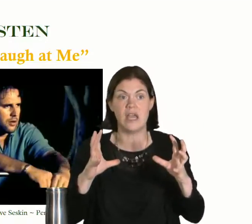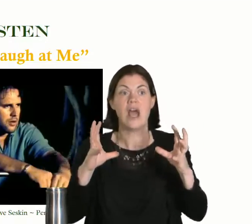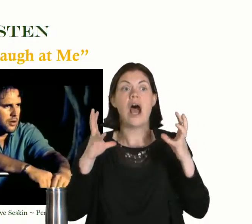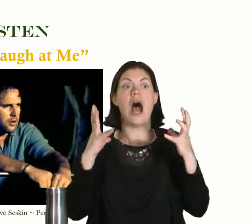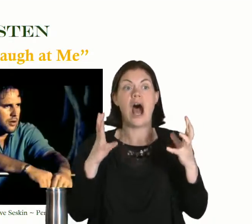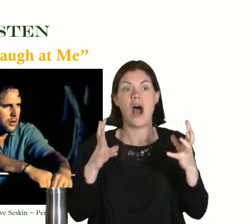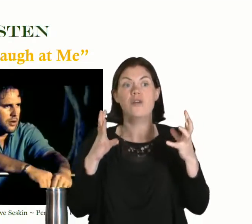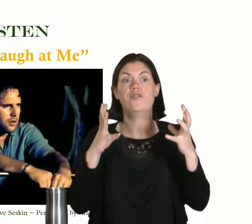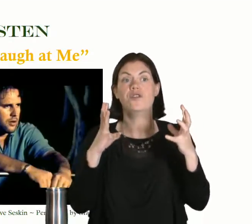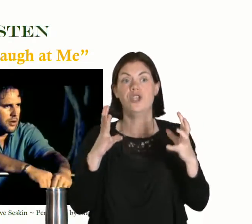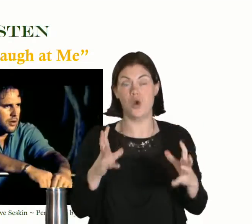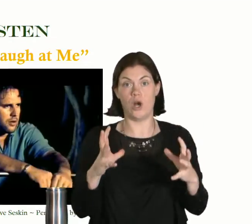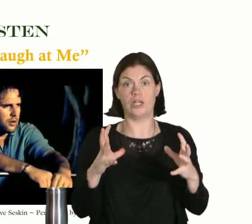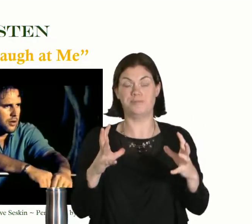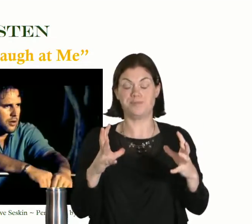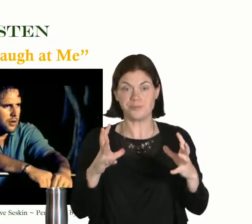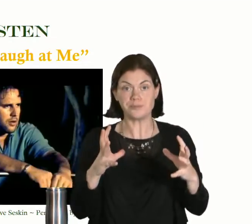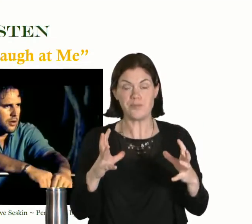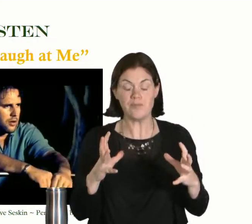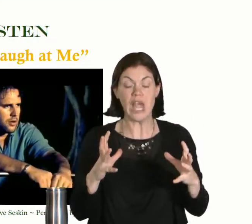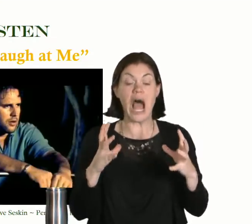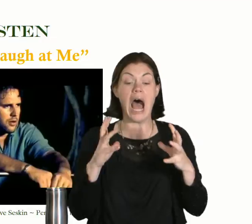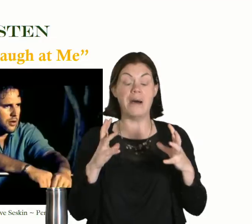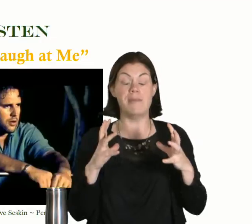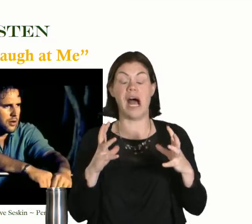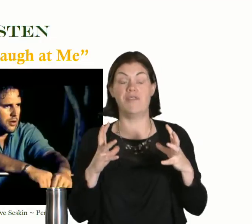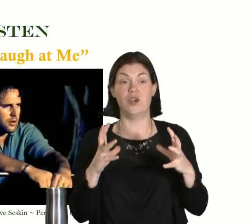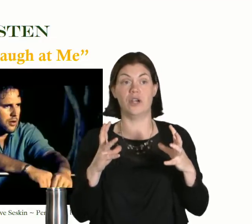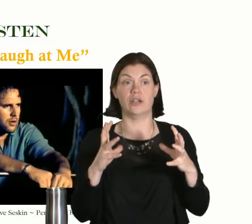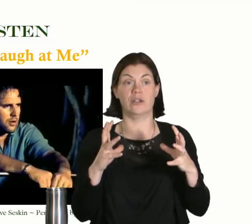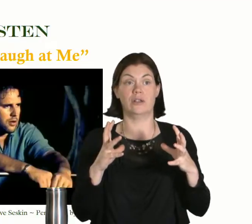components of your